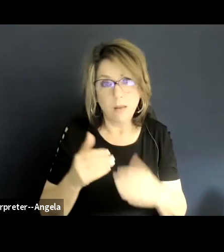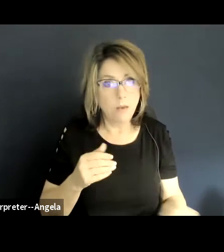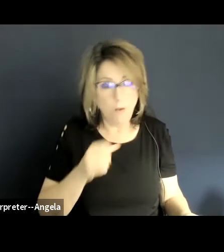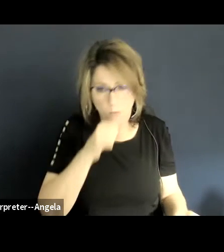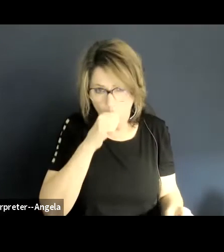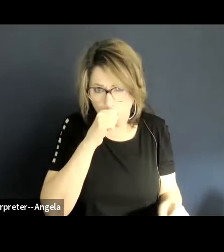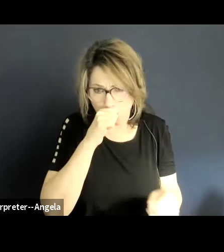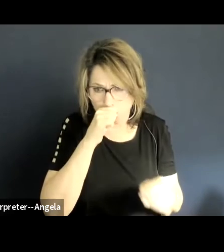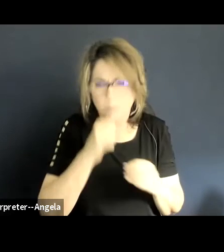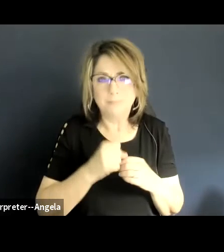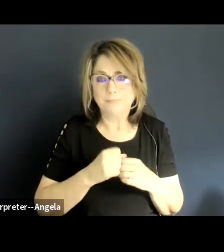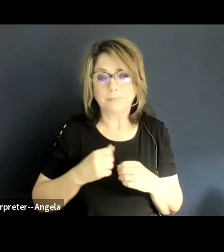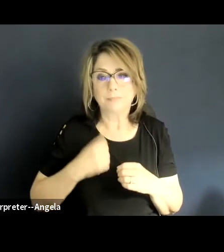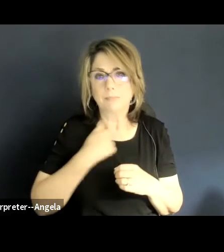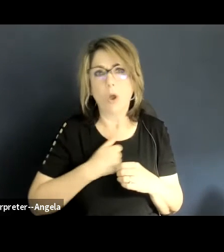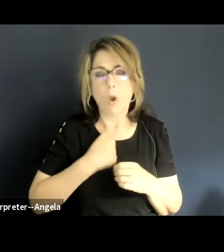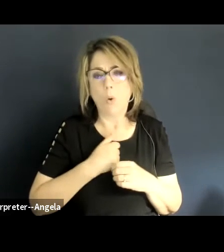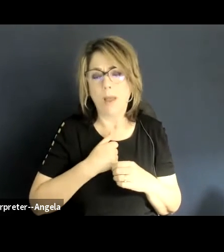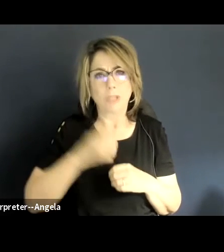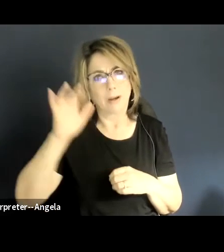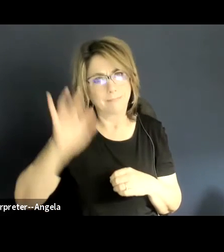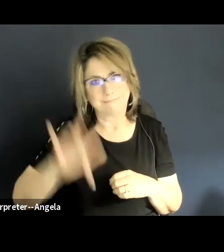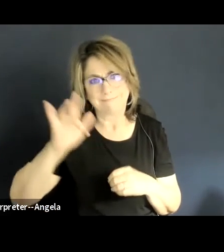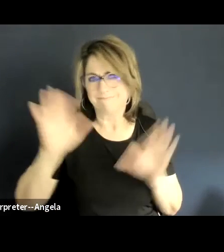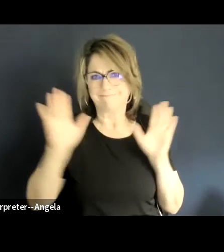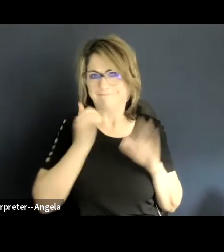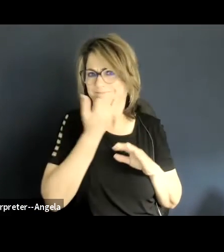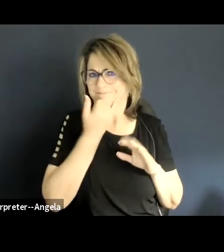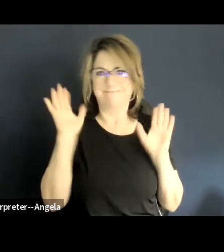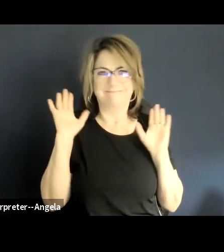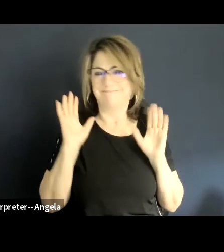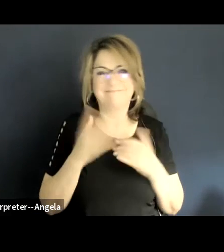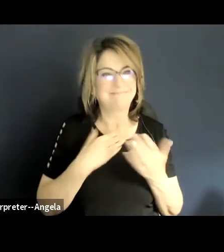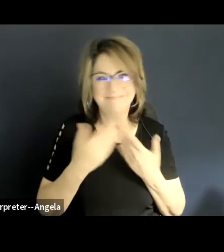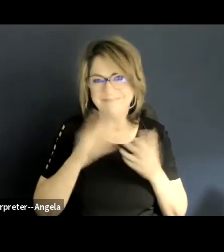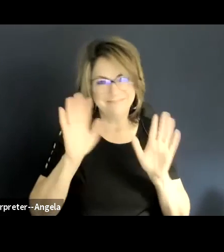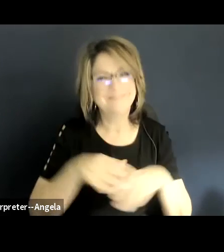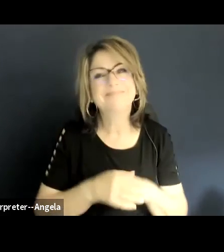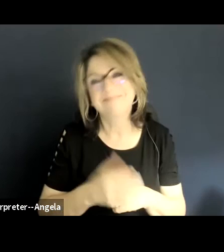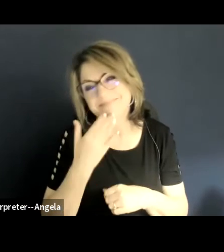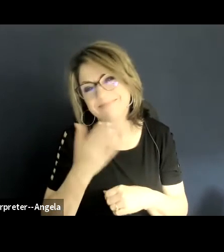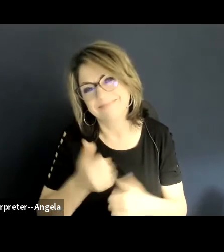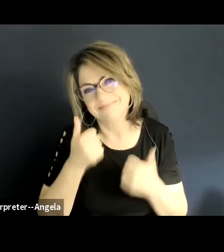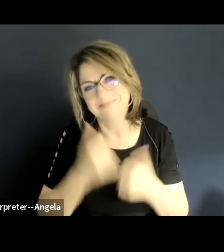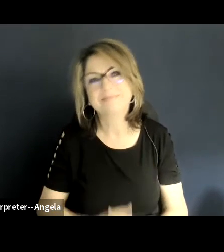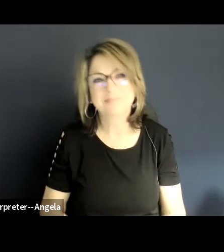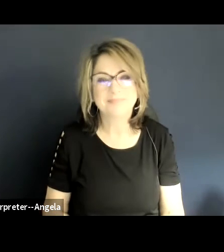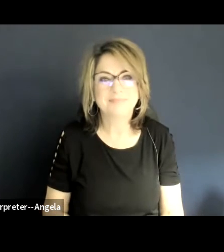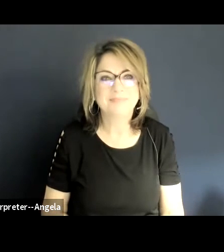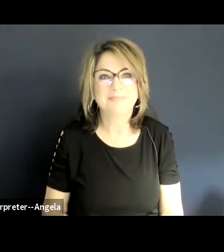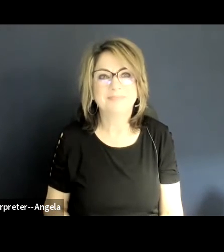That was my fault. My cat jumped on the keyboard. Oh, okay, never mind. Thank you.